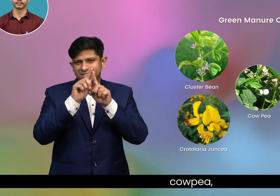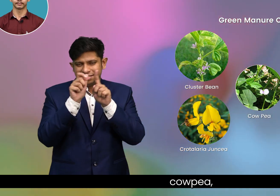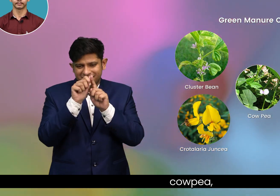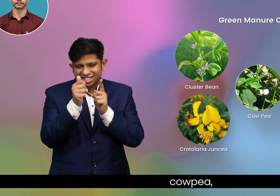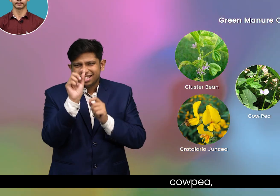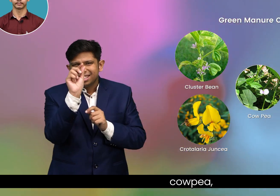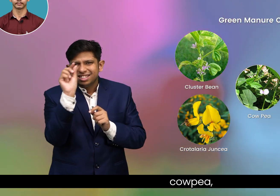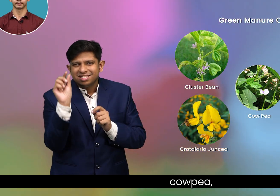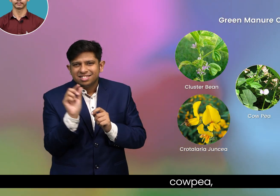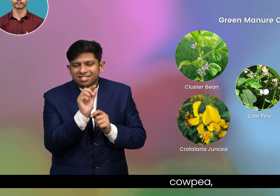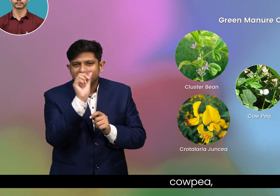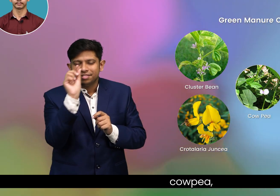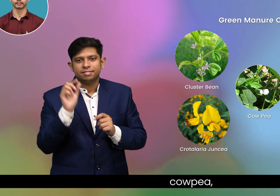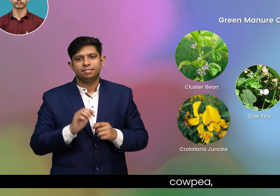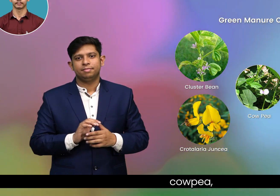cowpea,